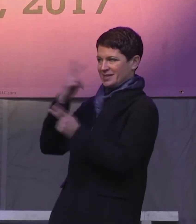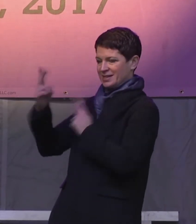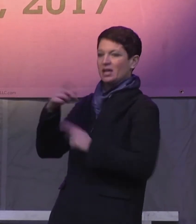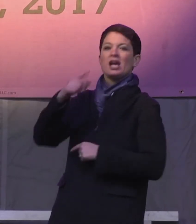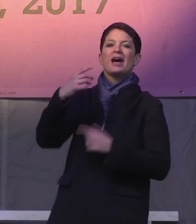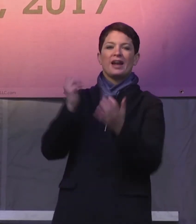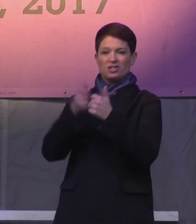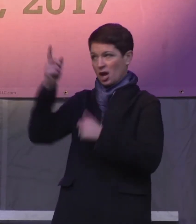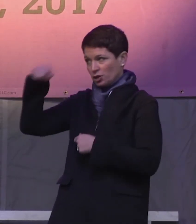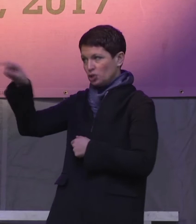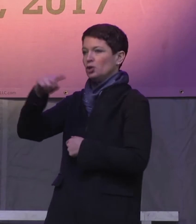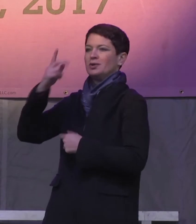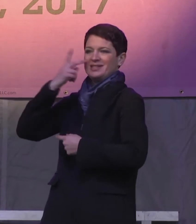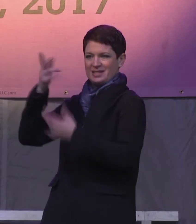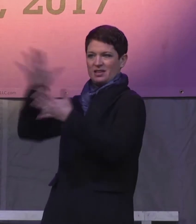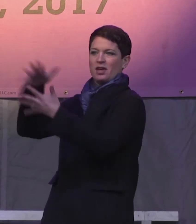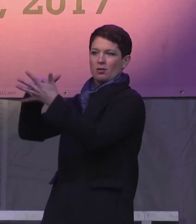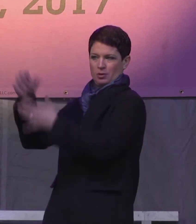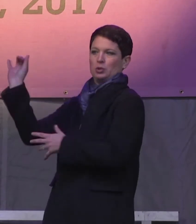them too.